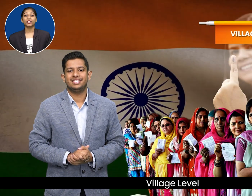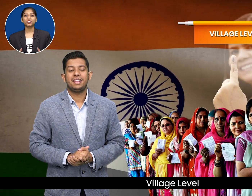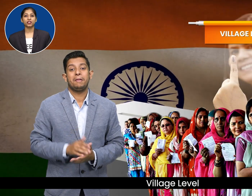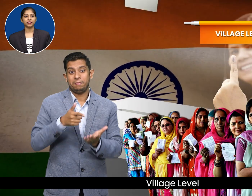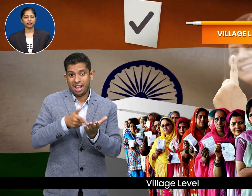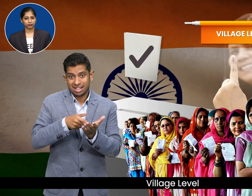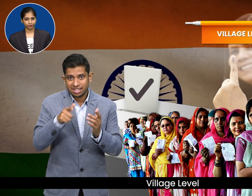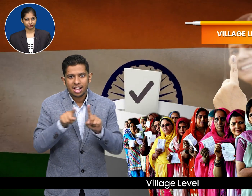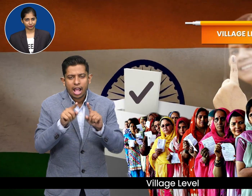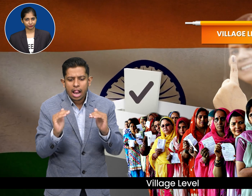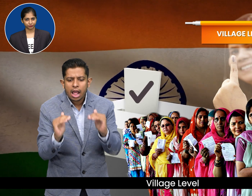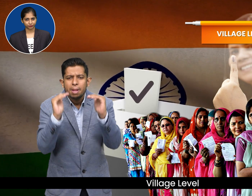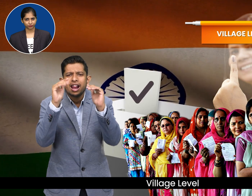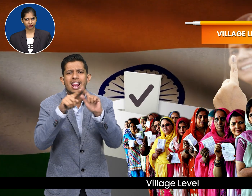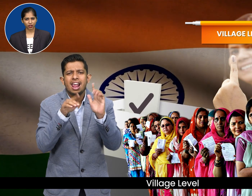Village level.